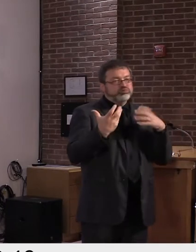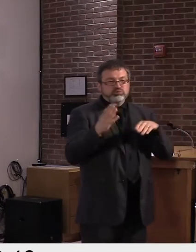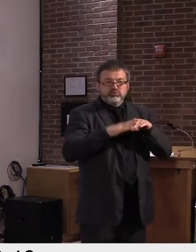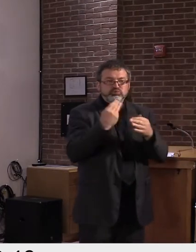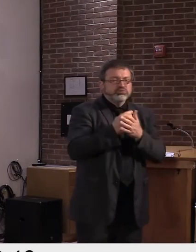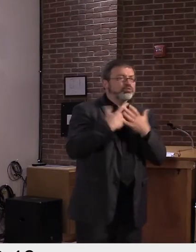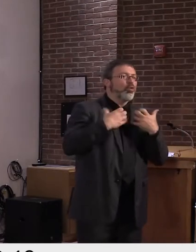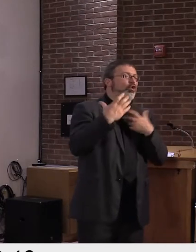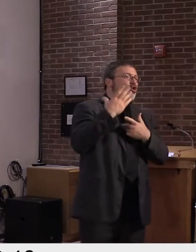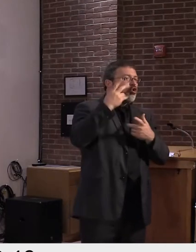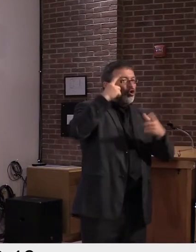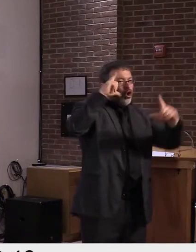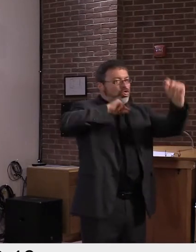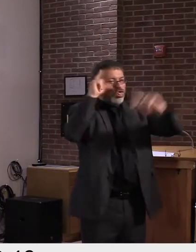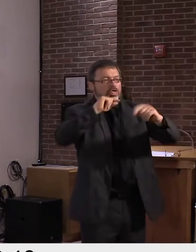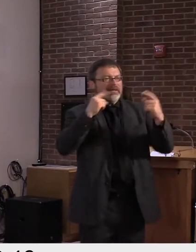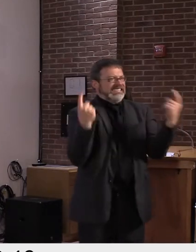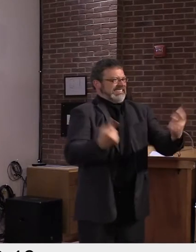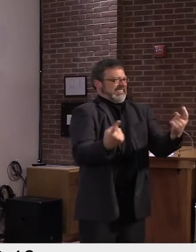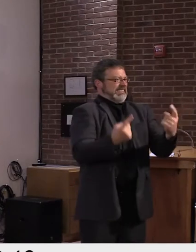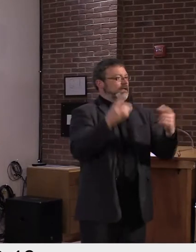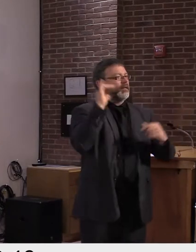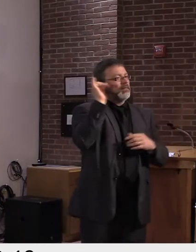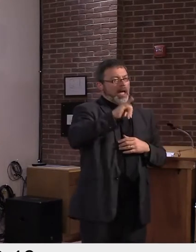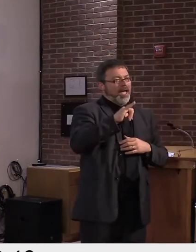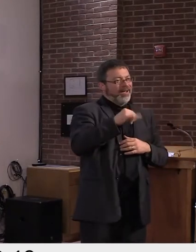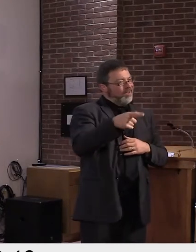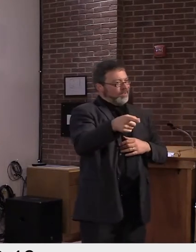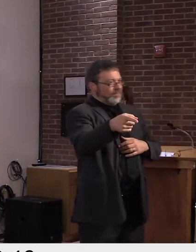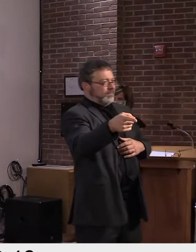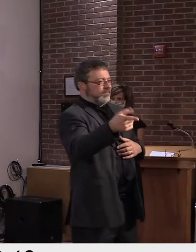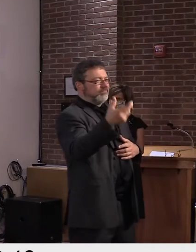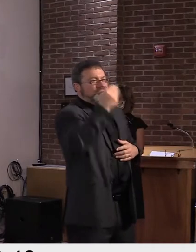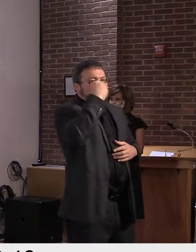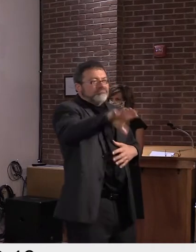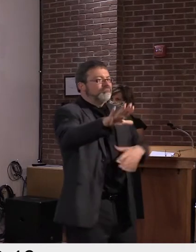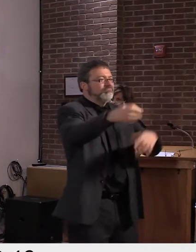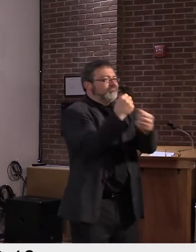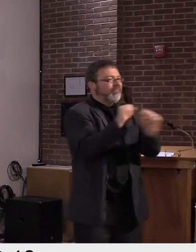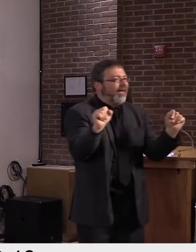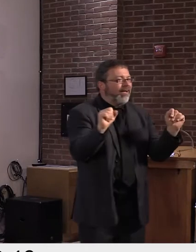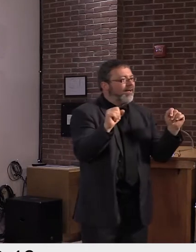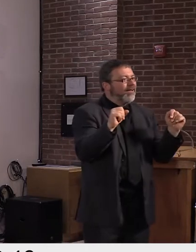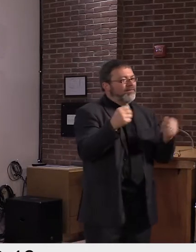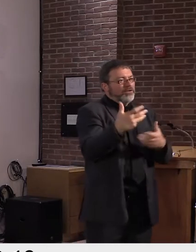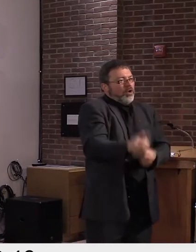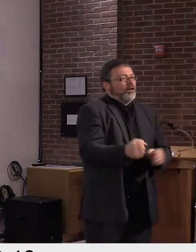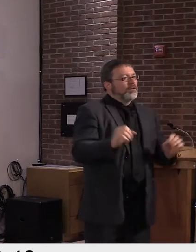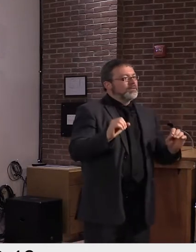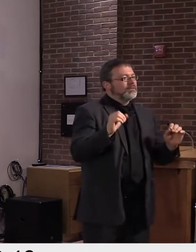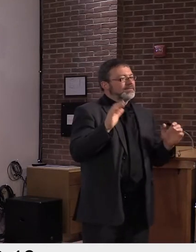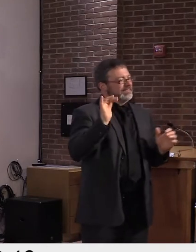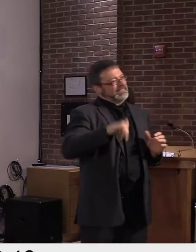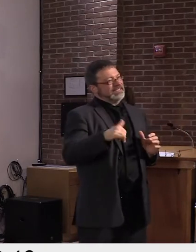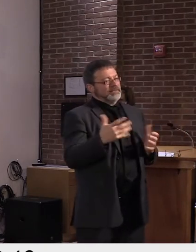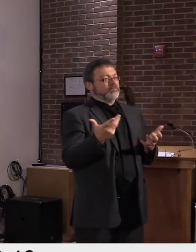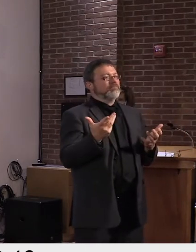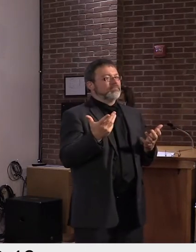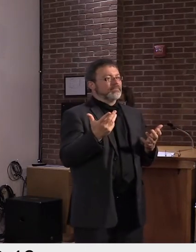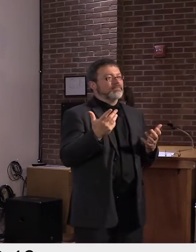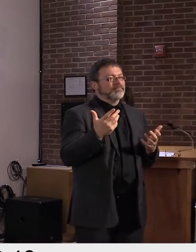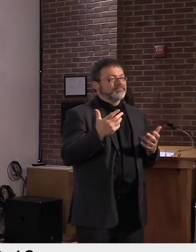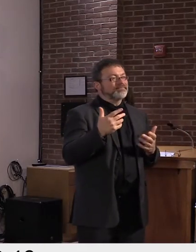always purchasing from the same person, because it's a totally different supplier. So maybe there's a propensity to having a